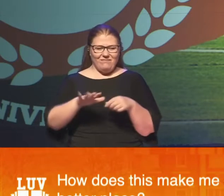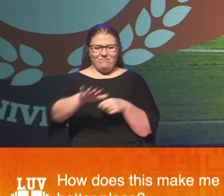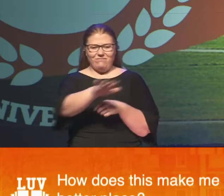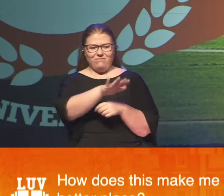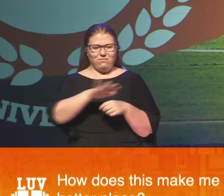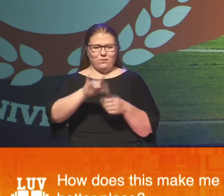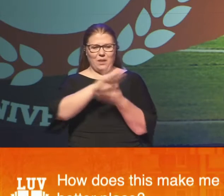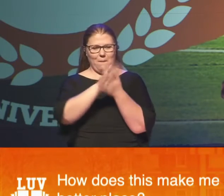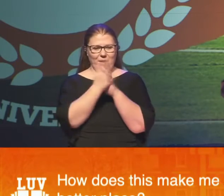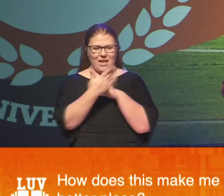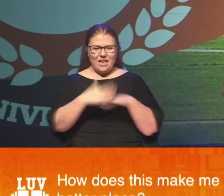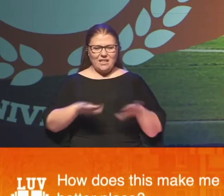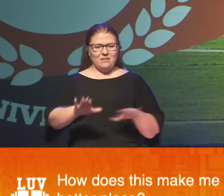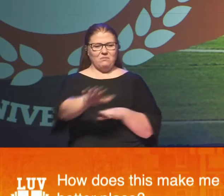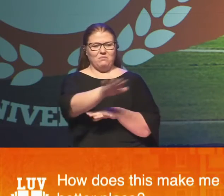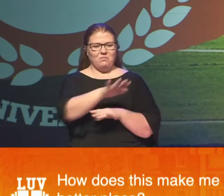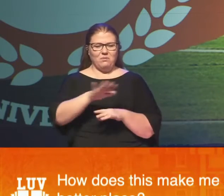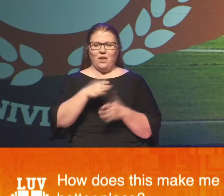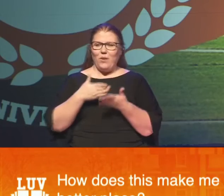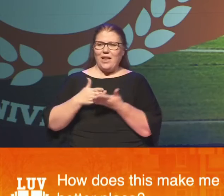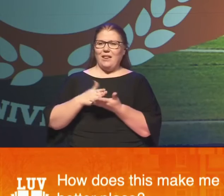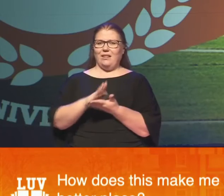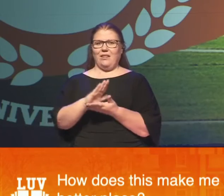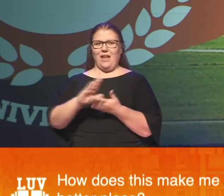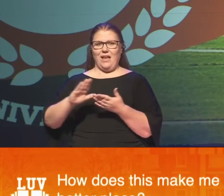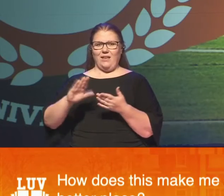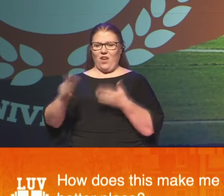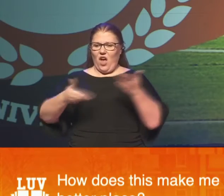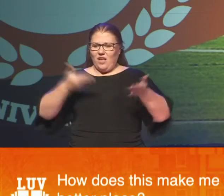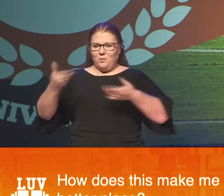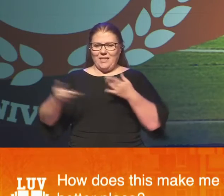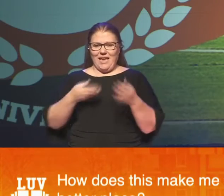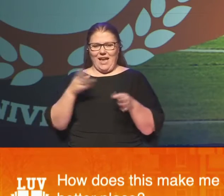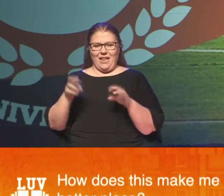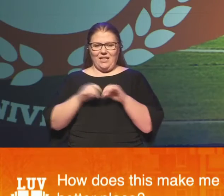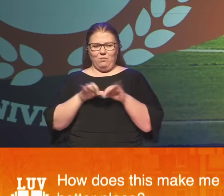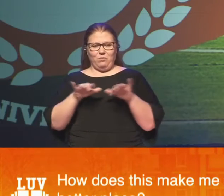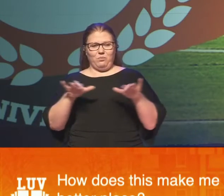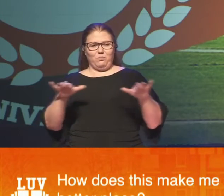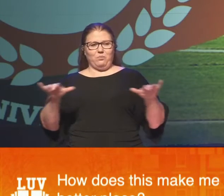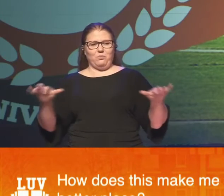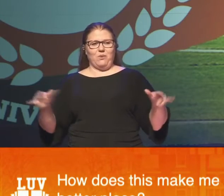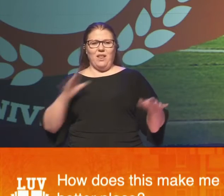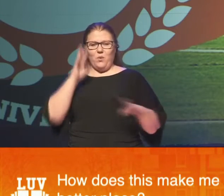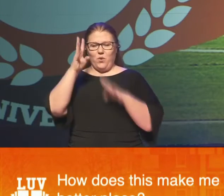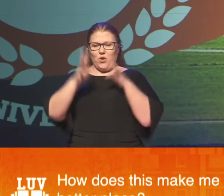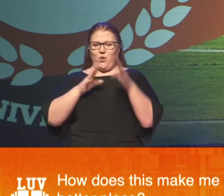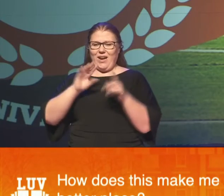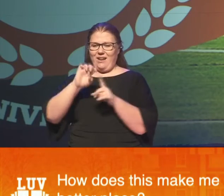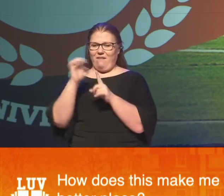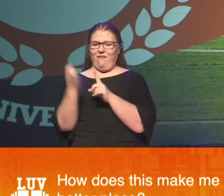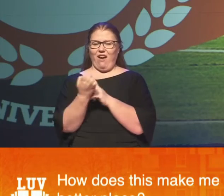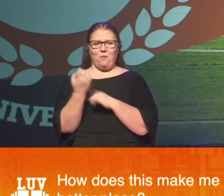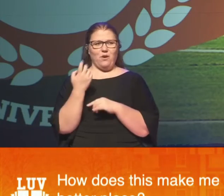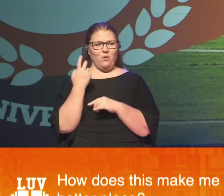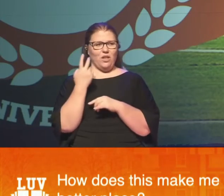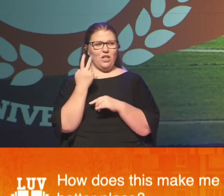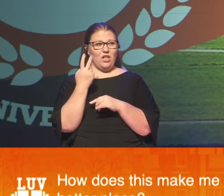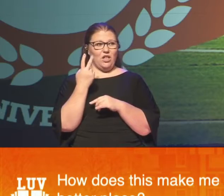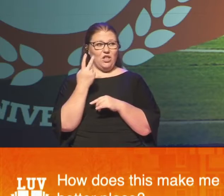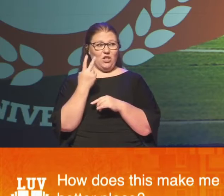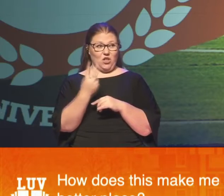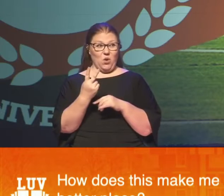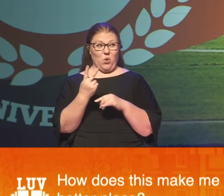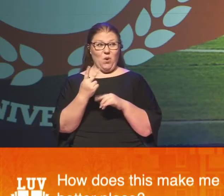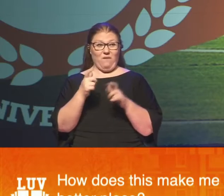what's so amazing is as we let hospitality flourish in our lives, hospitality will create a space where two of the greatest enemies of